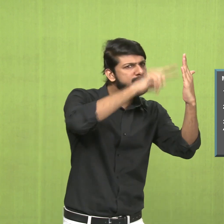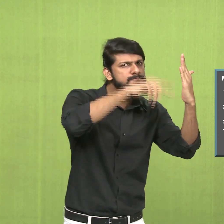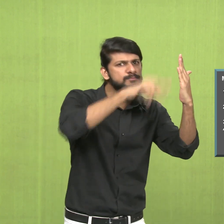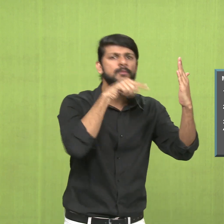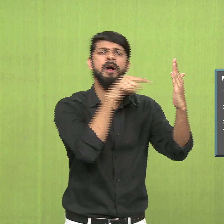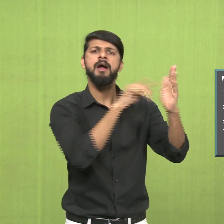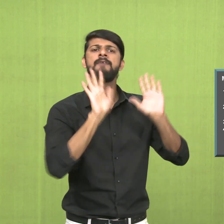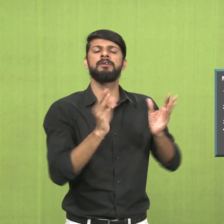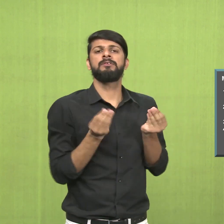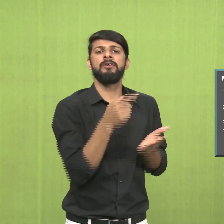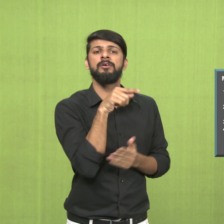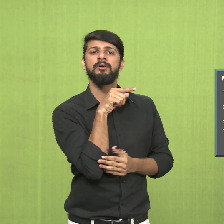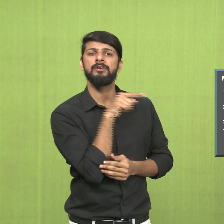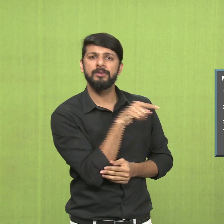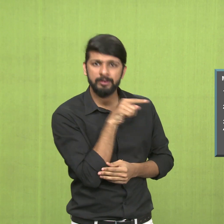the inhabitants of that time